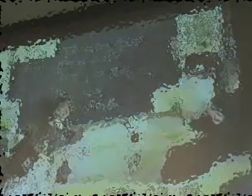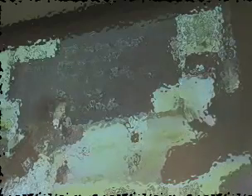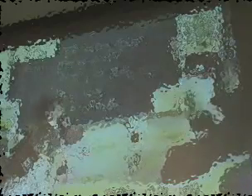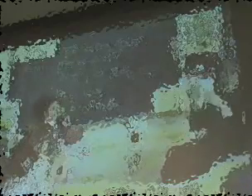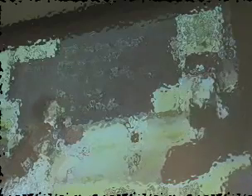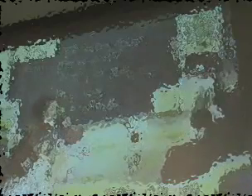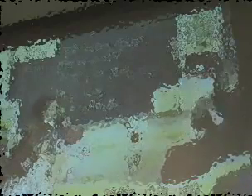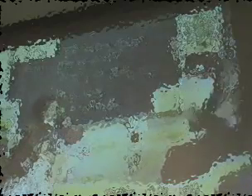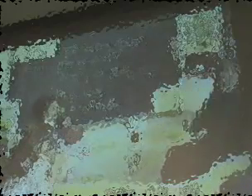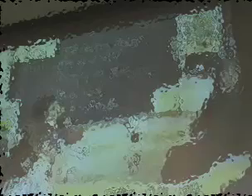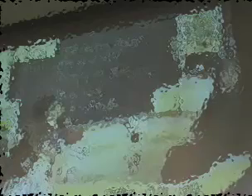Today.